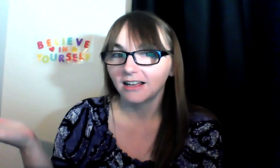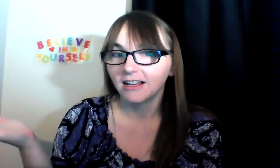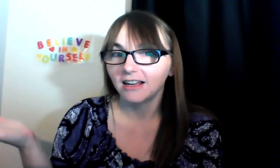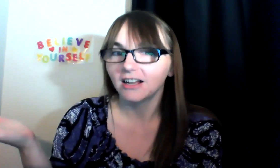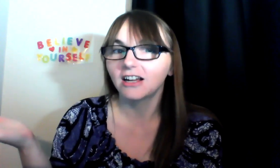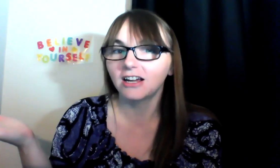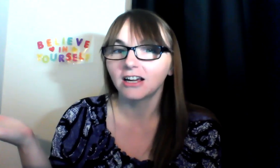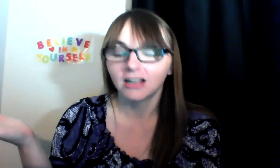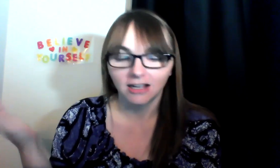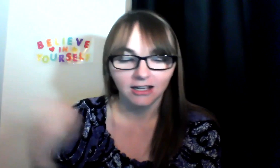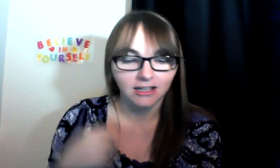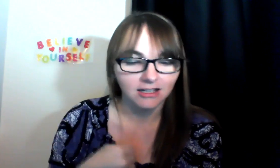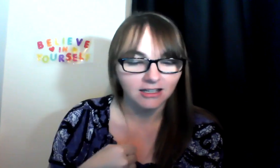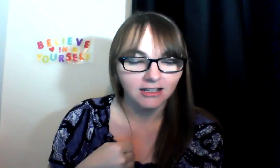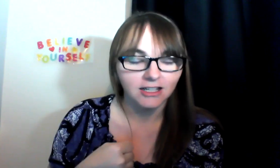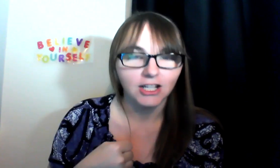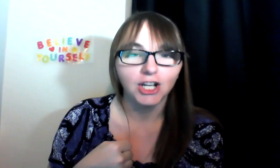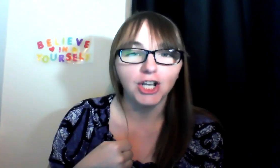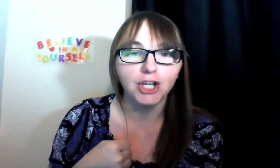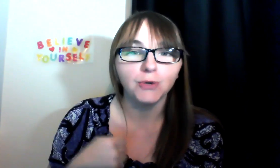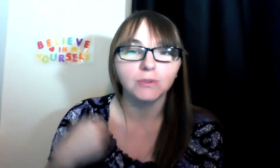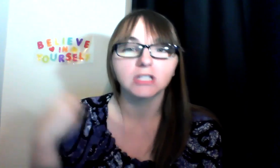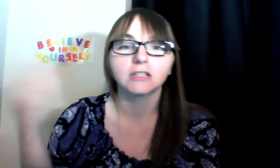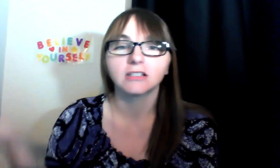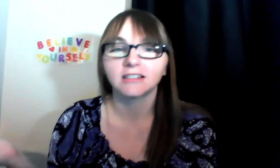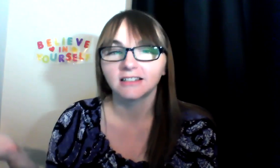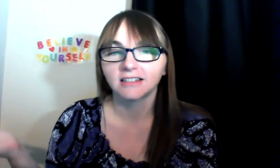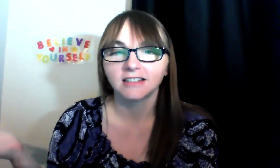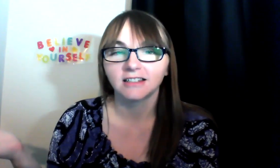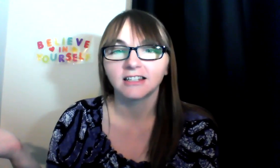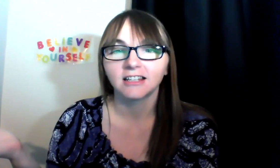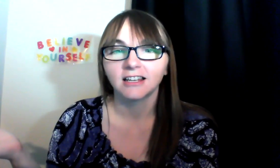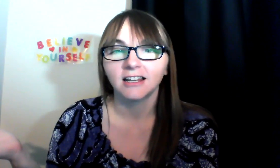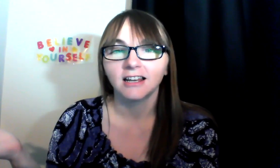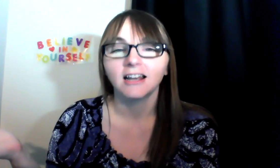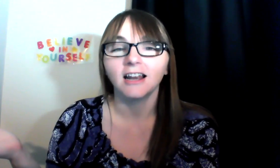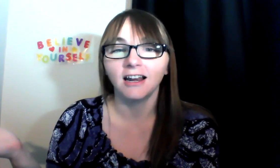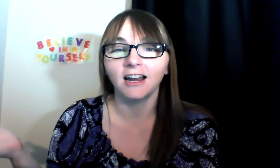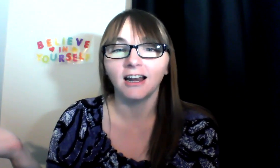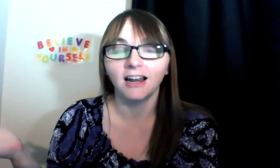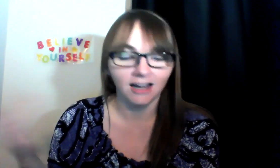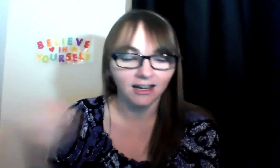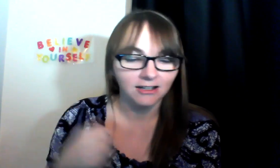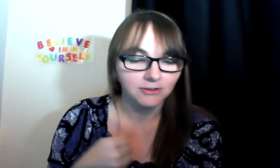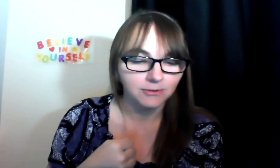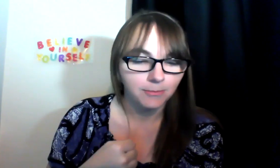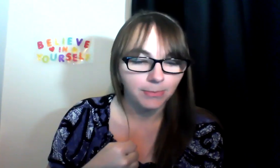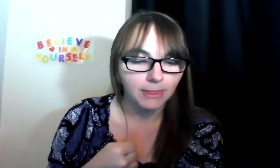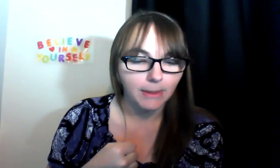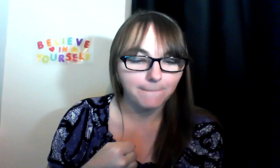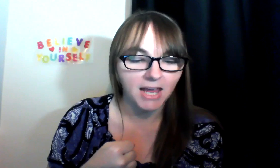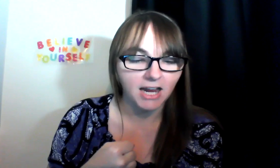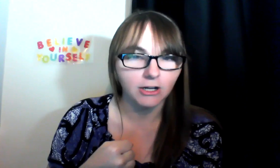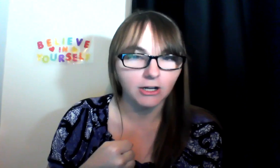Ck. Newt. Nn. Parrot.